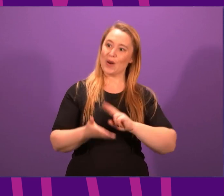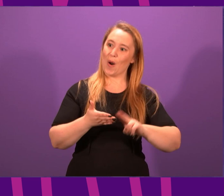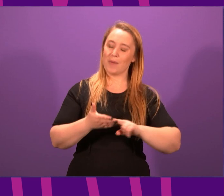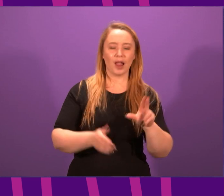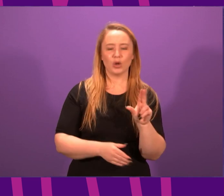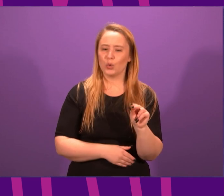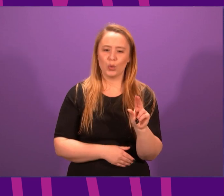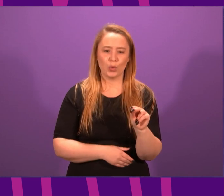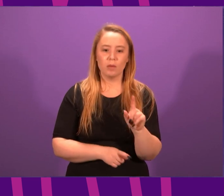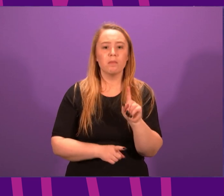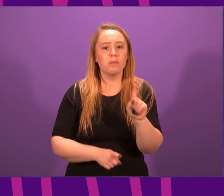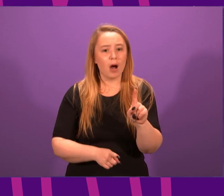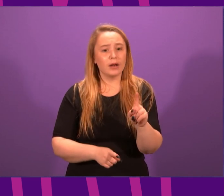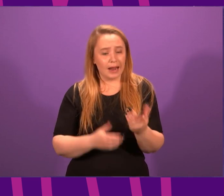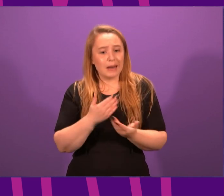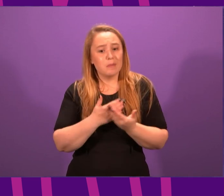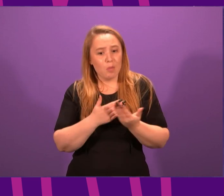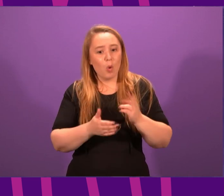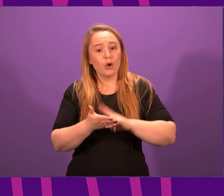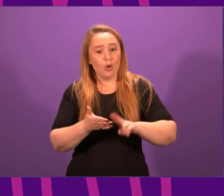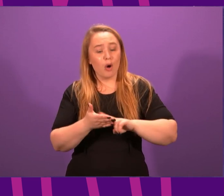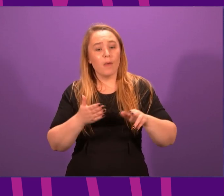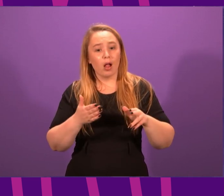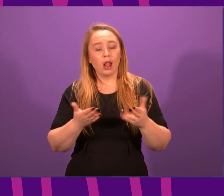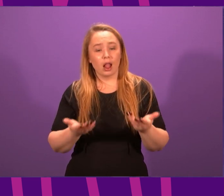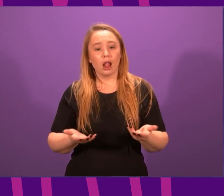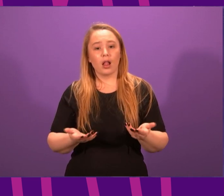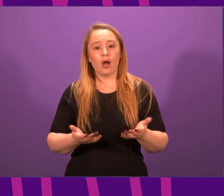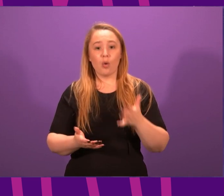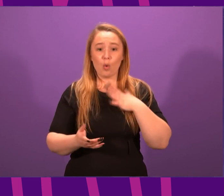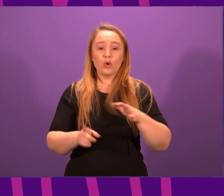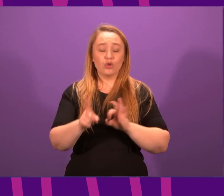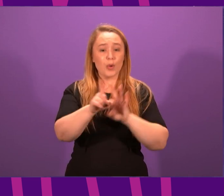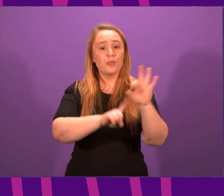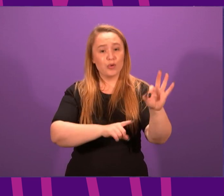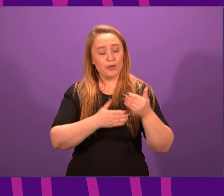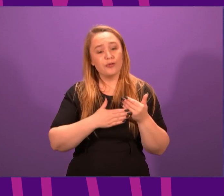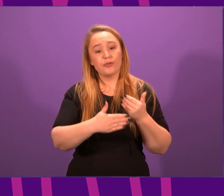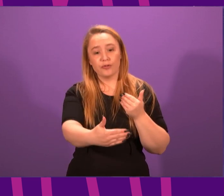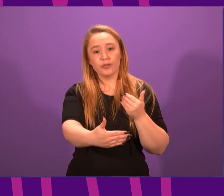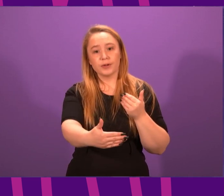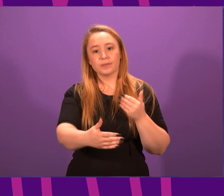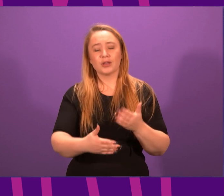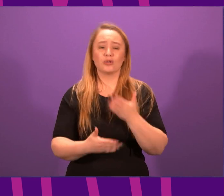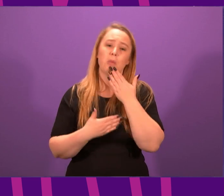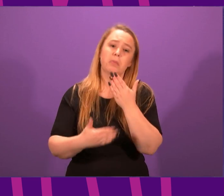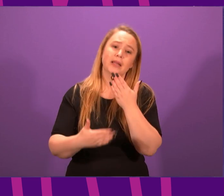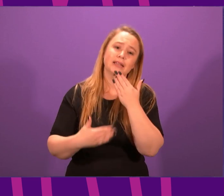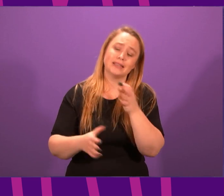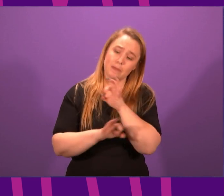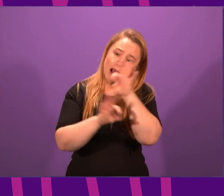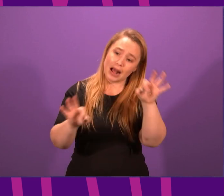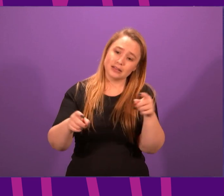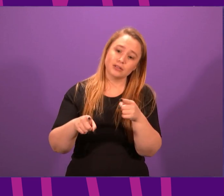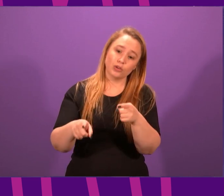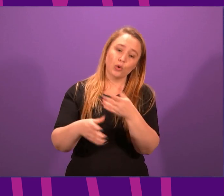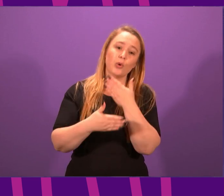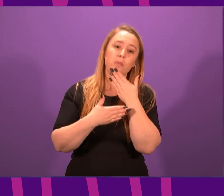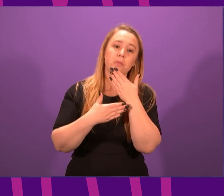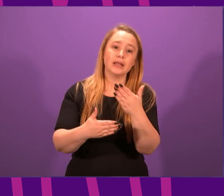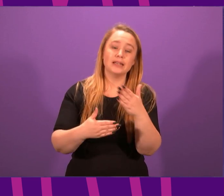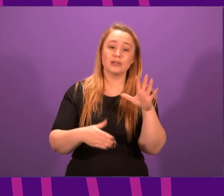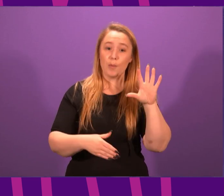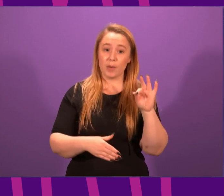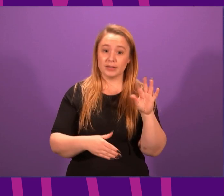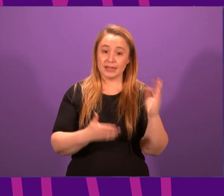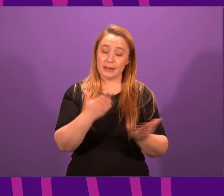but hopefully to more than we have right now. We all want to see that. So please, I'm asking people to stick with it. As of Monday, make